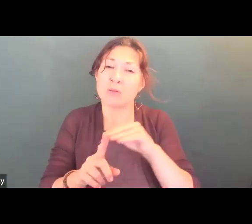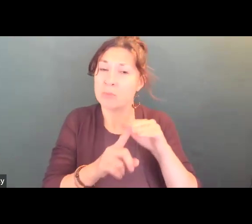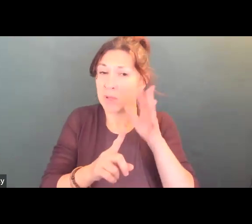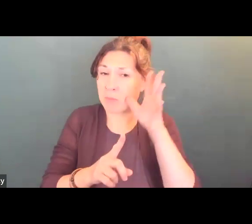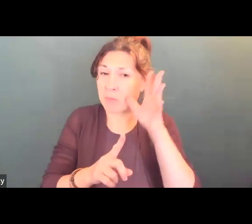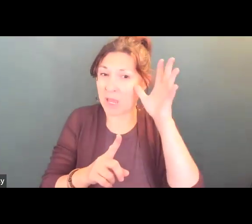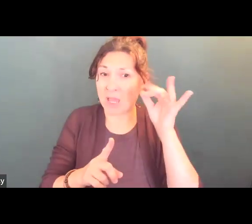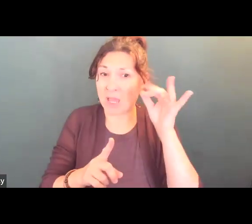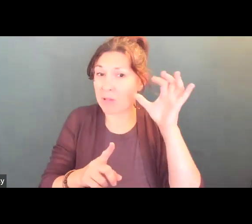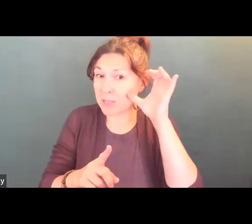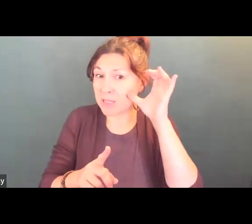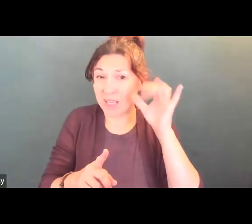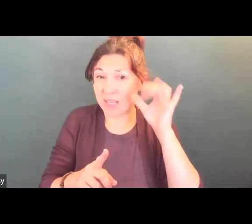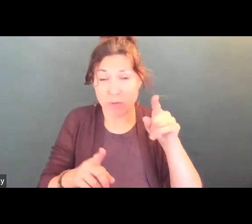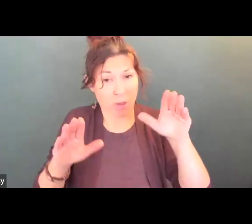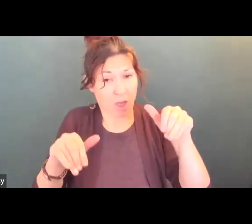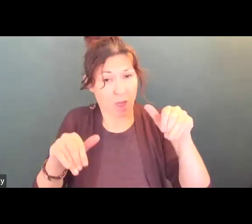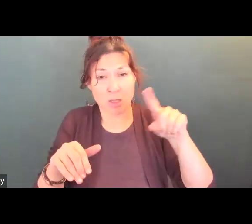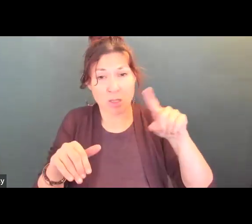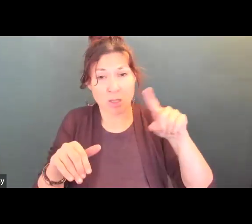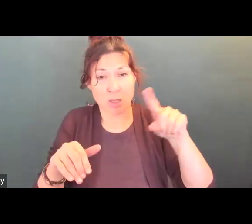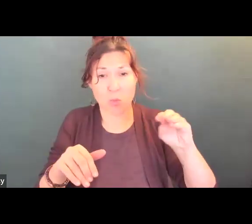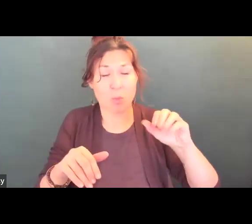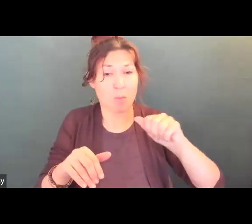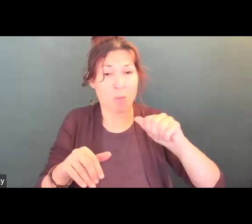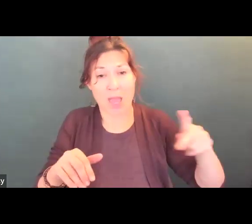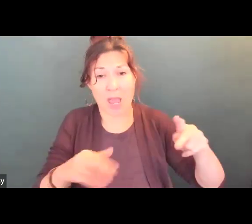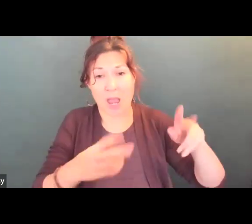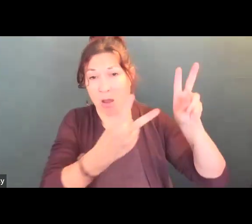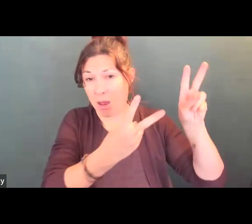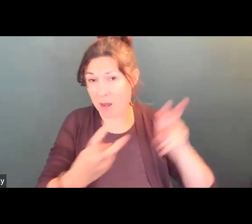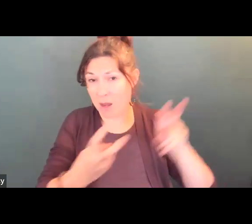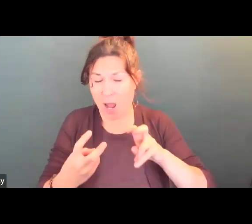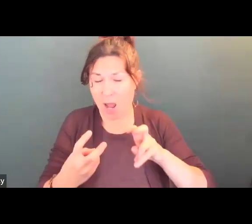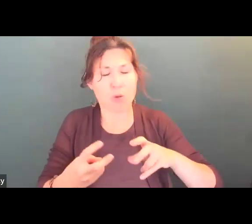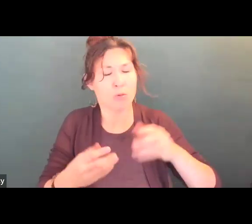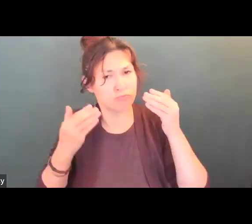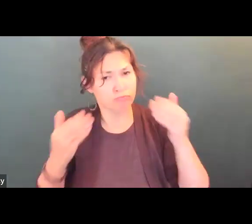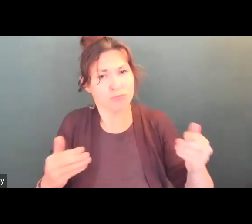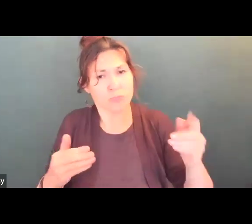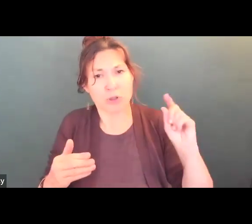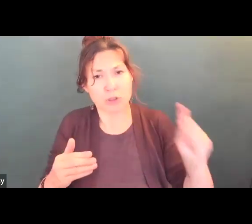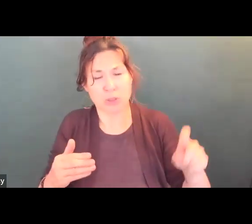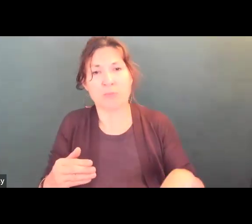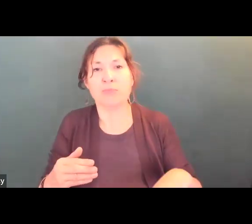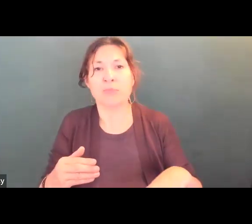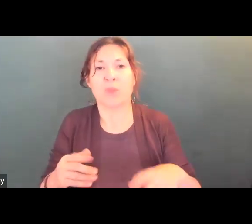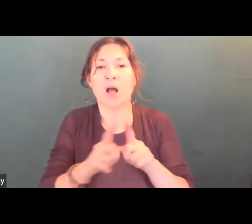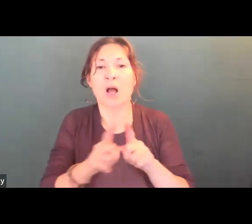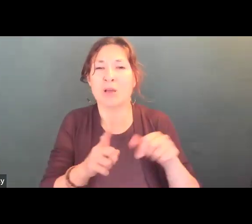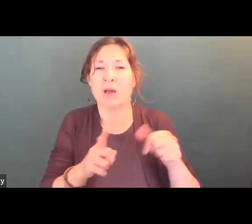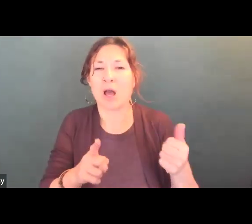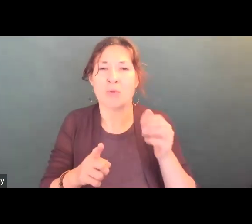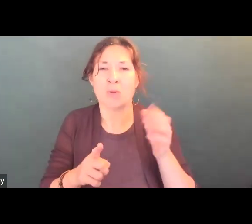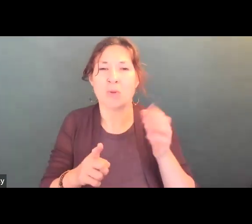already downloaded the Zoom app, we would ask you to do so. We would also ask that you download the Parent Square app,